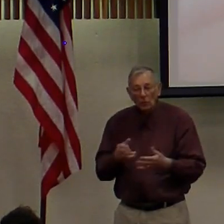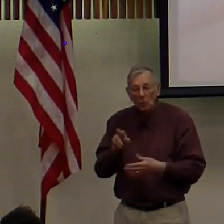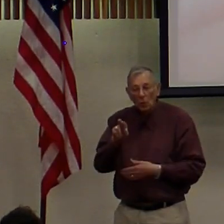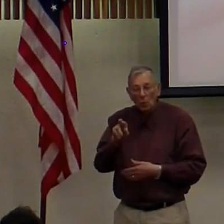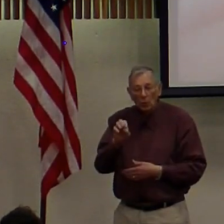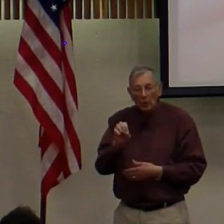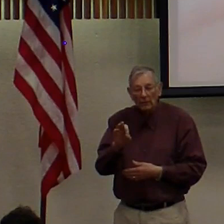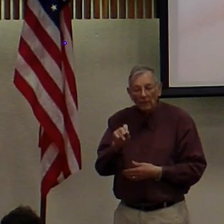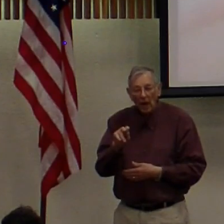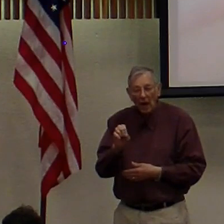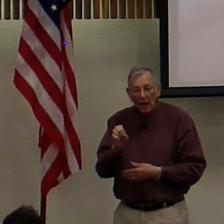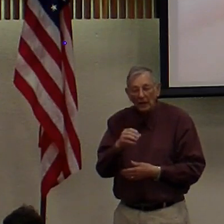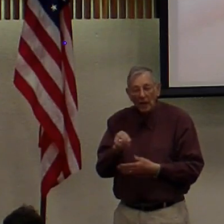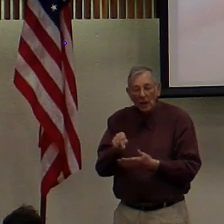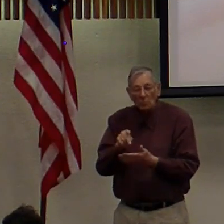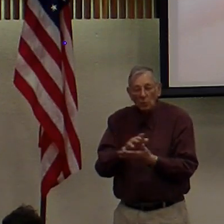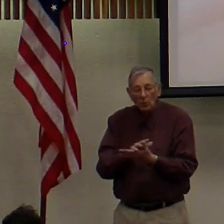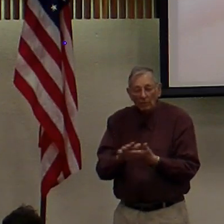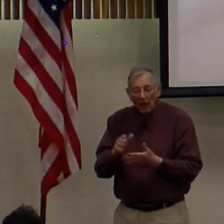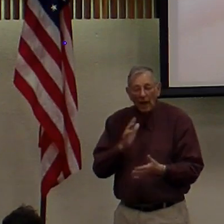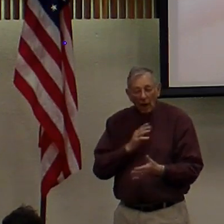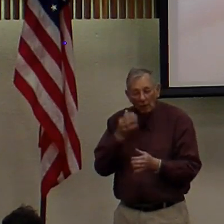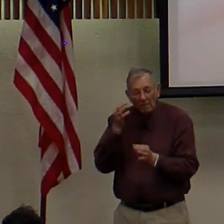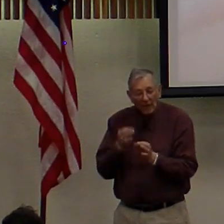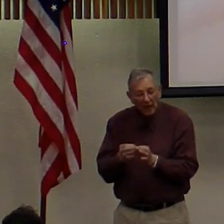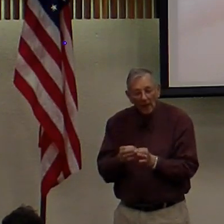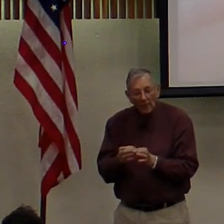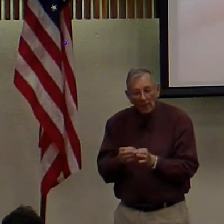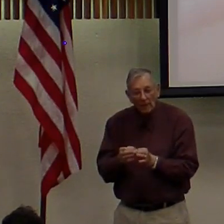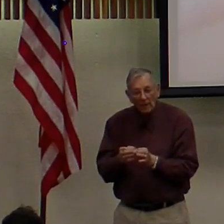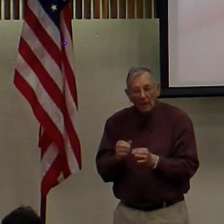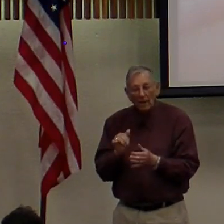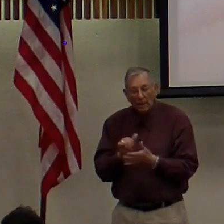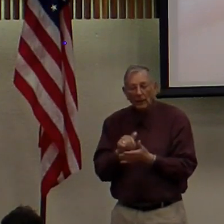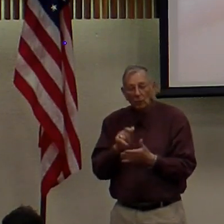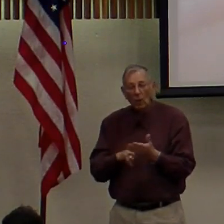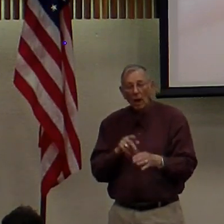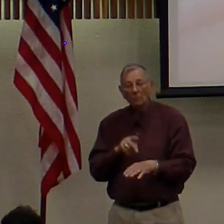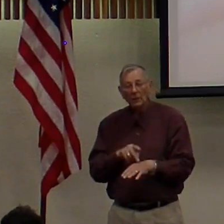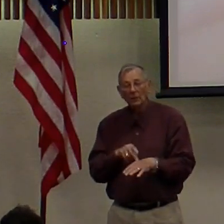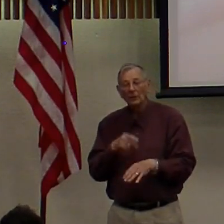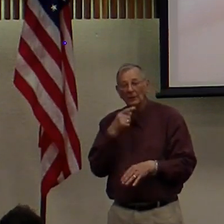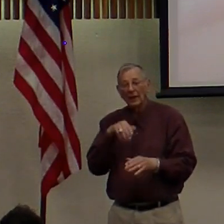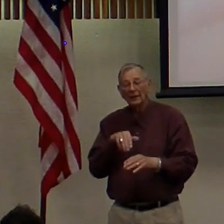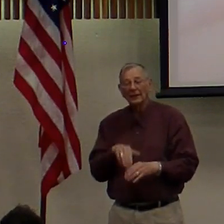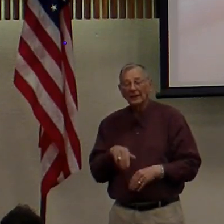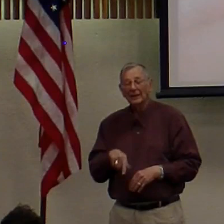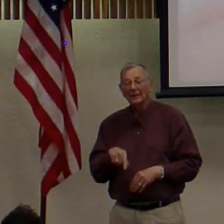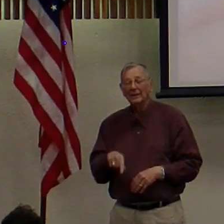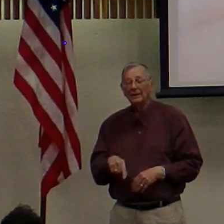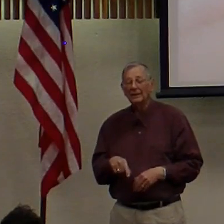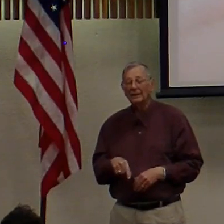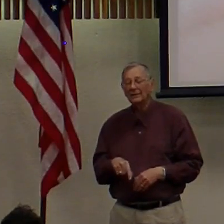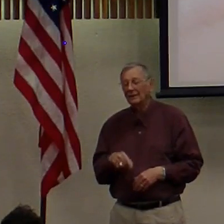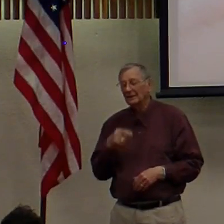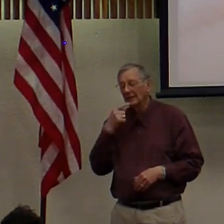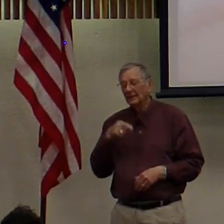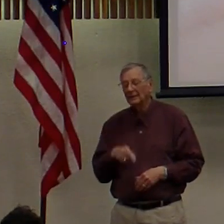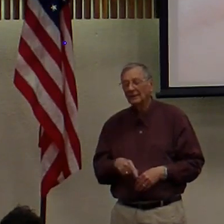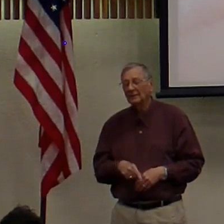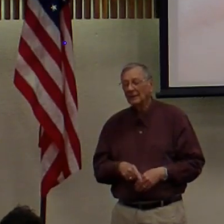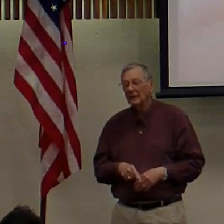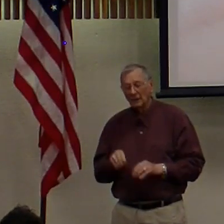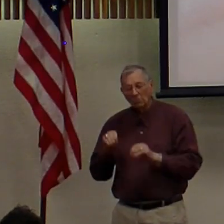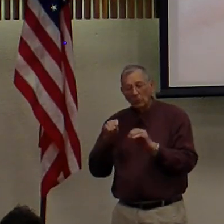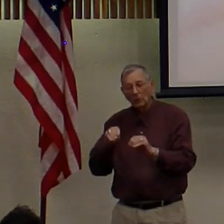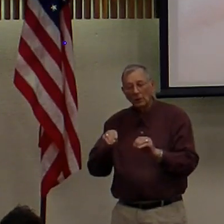and purify our faith. That's what Peter's getting at in this as he says this. He's putting